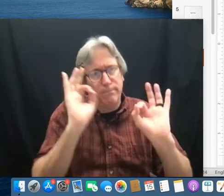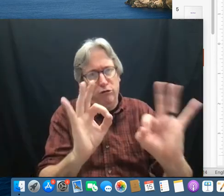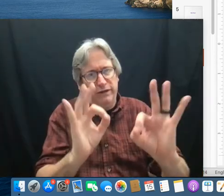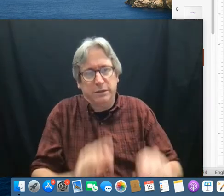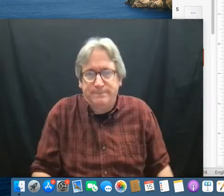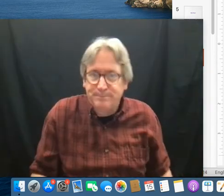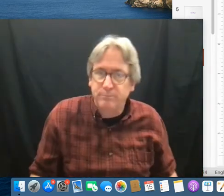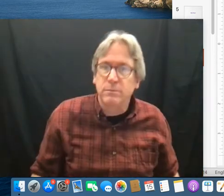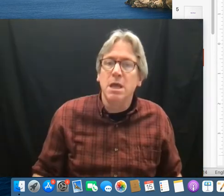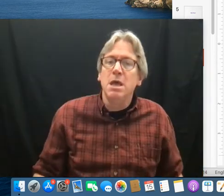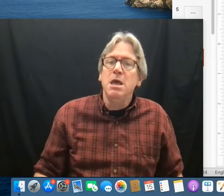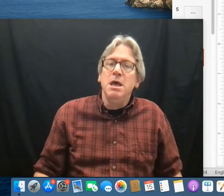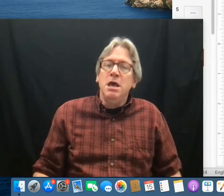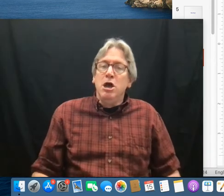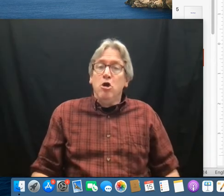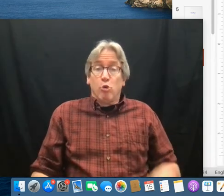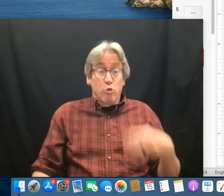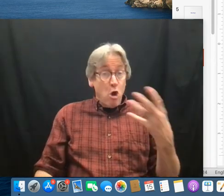perfect.